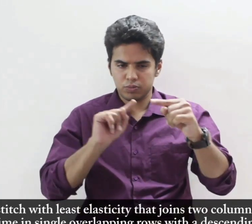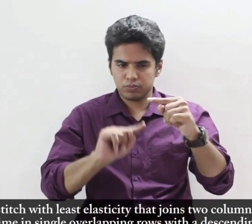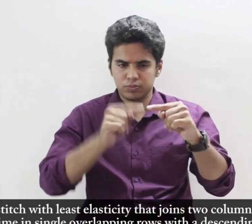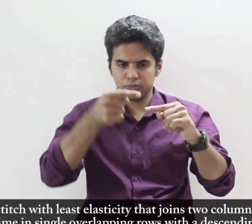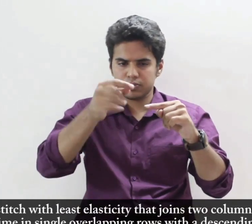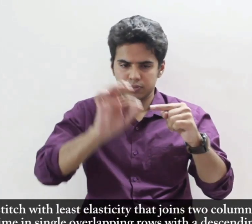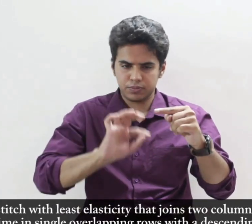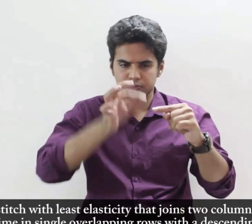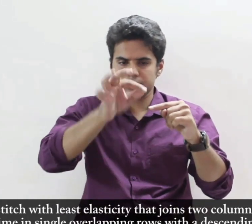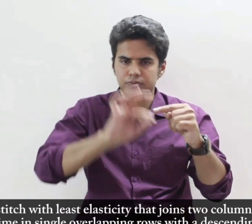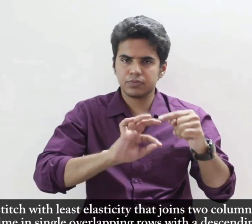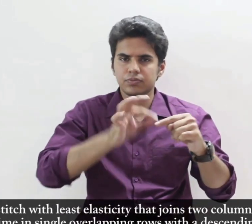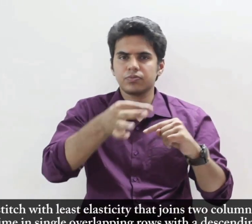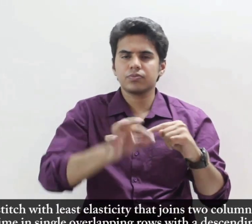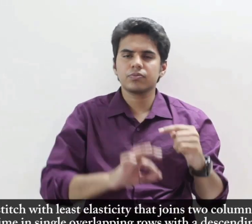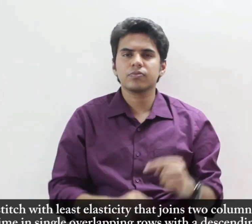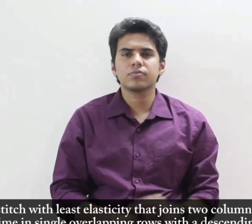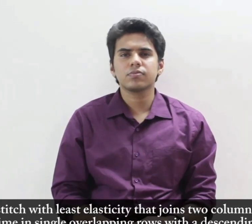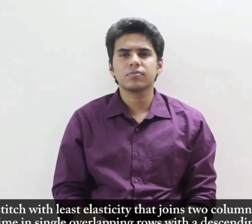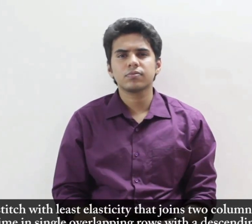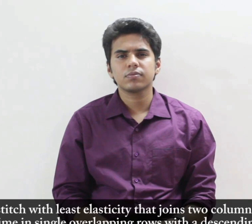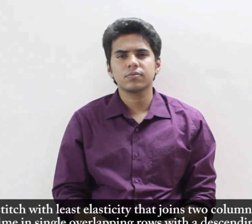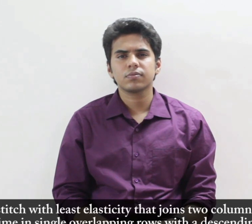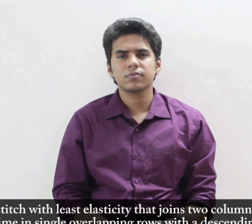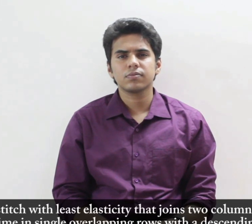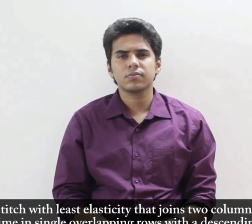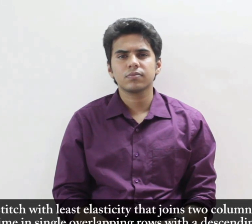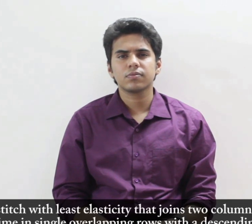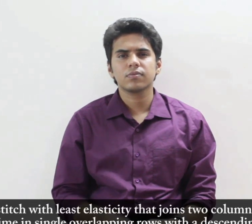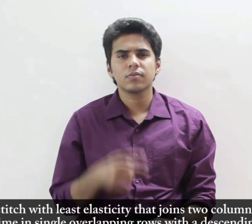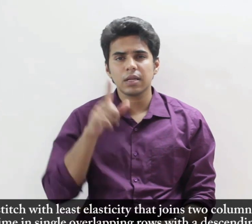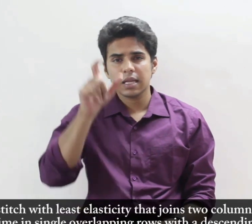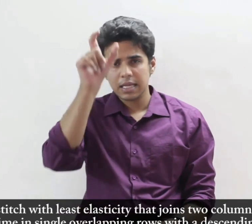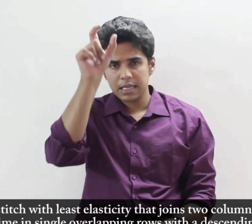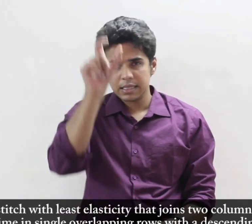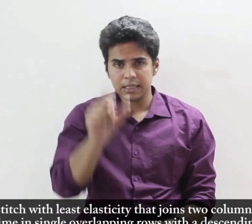gathers at a time in a single overlapping rows with a descending slope.